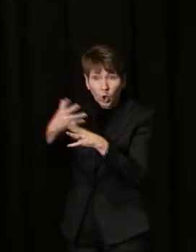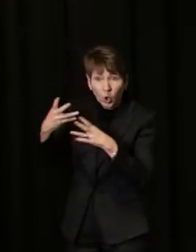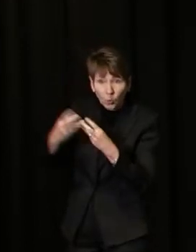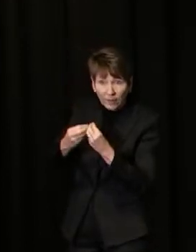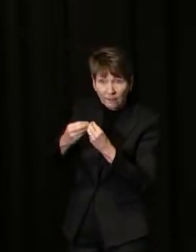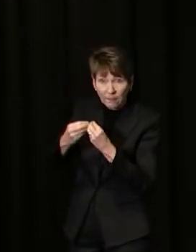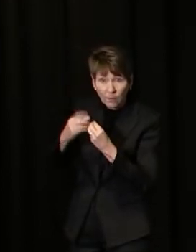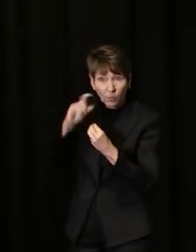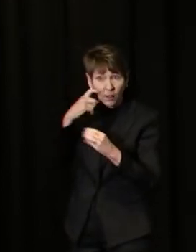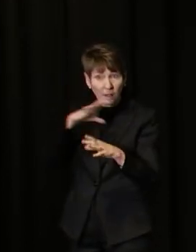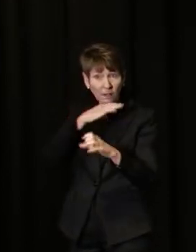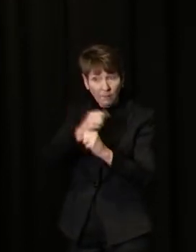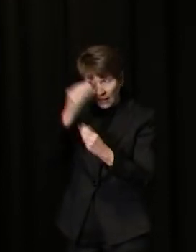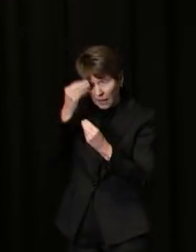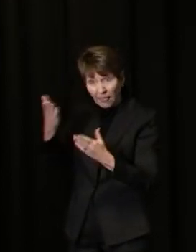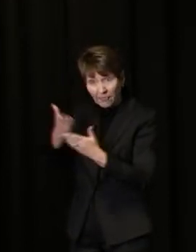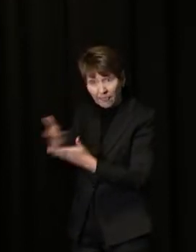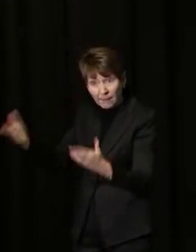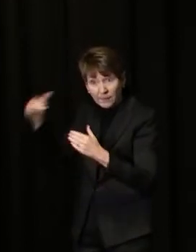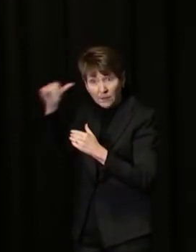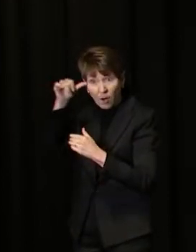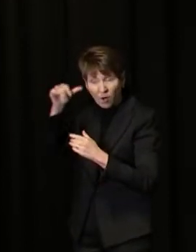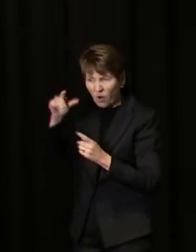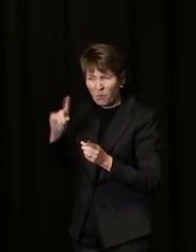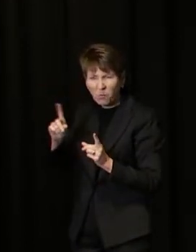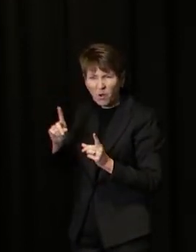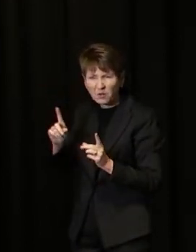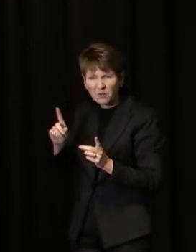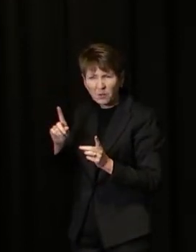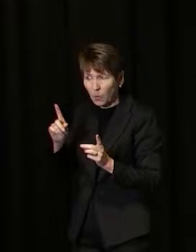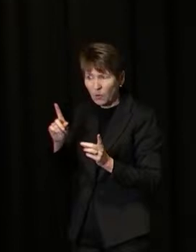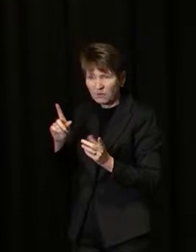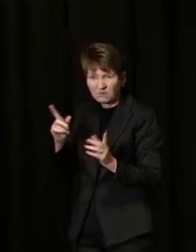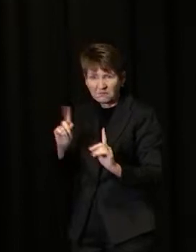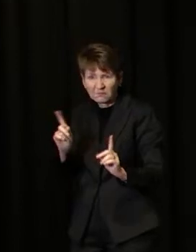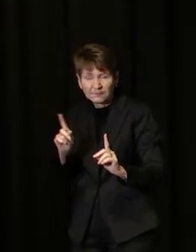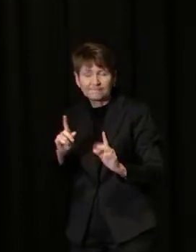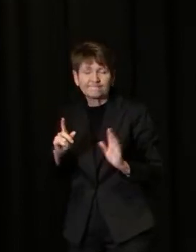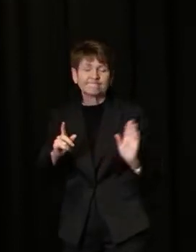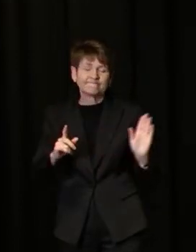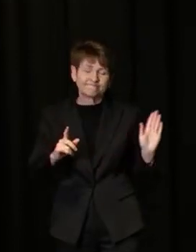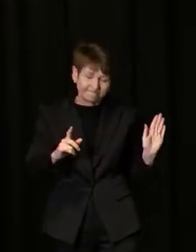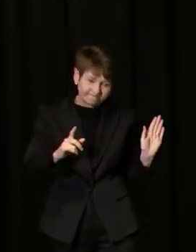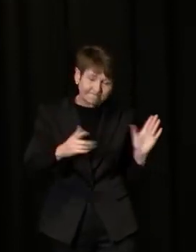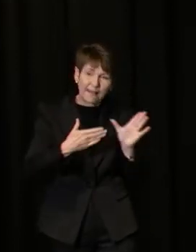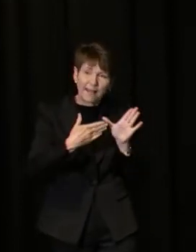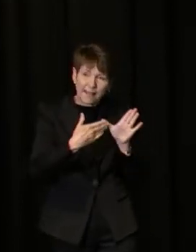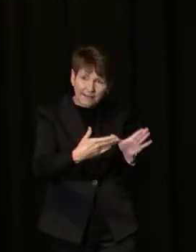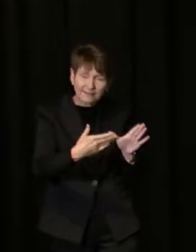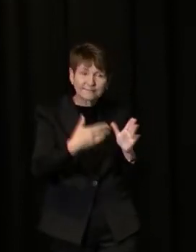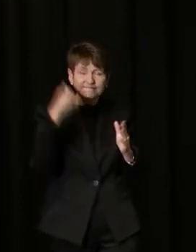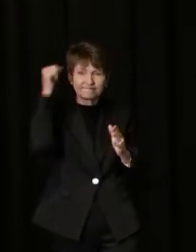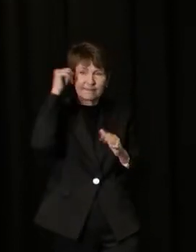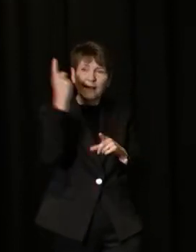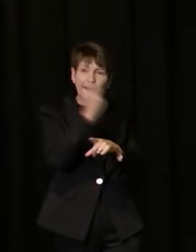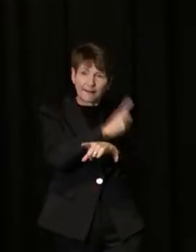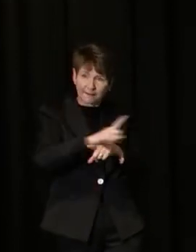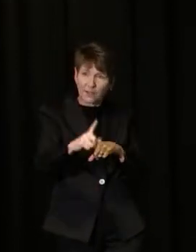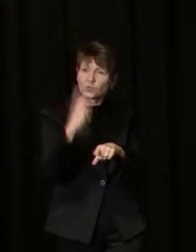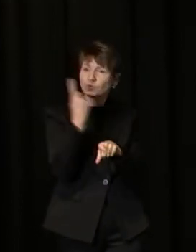evidence and as the research changes, so does our response. The announcements that we made last week